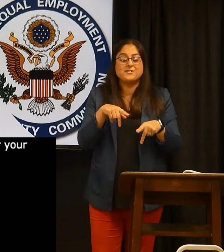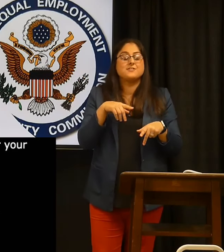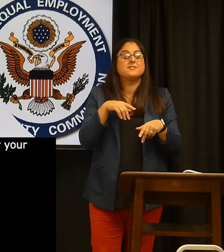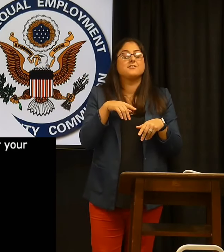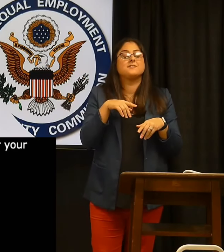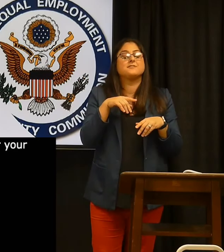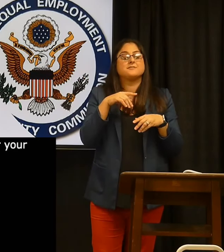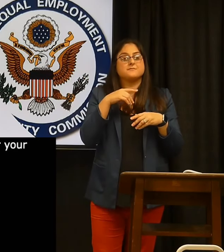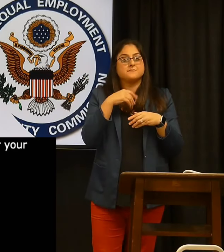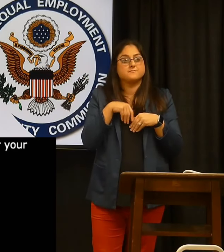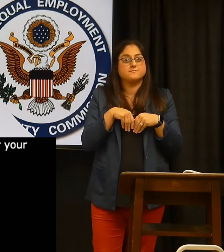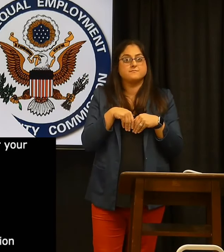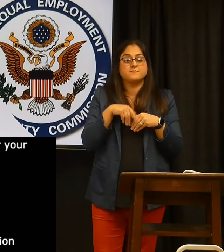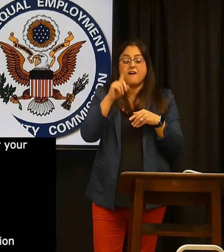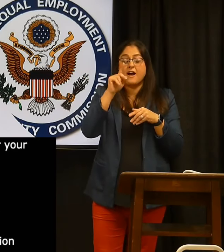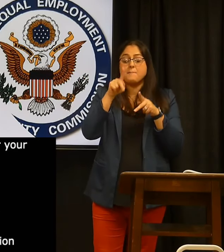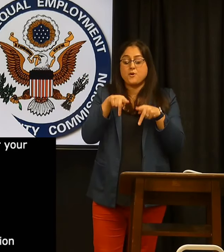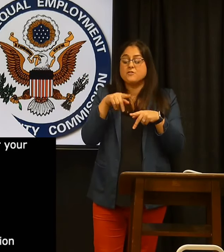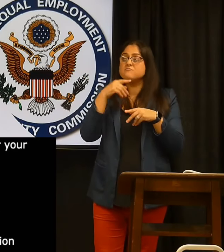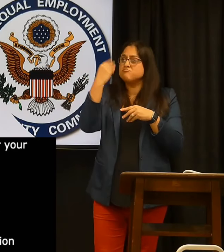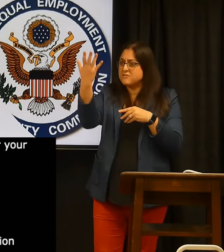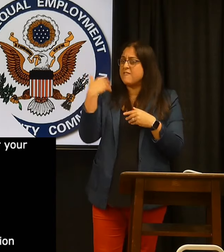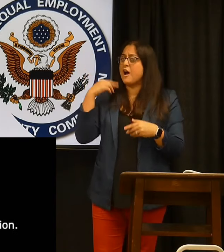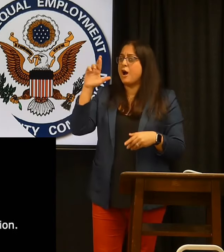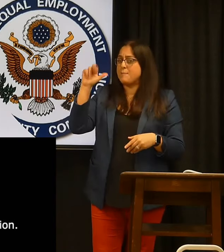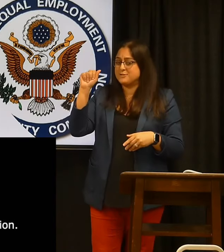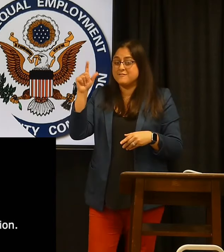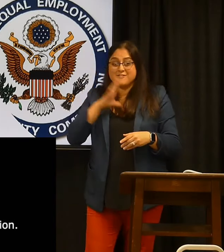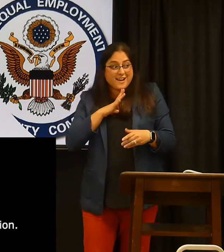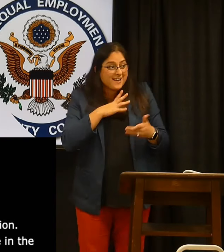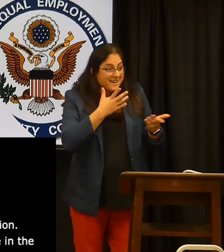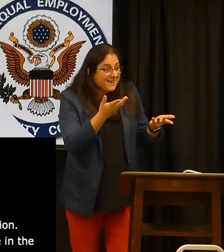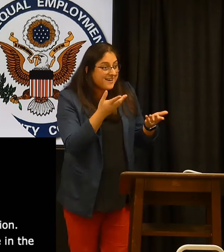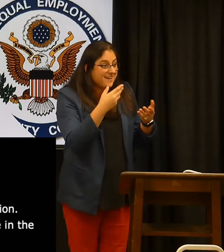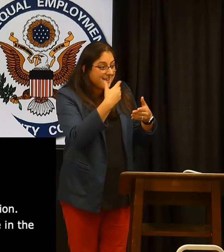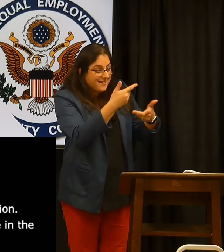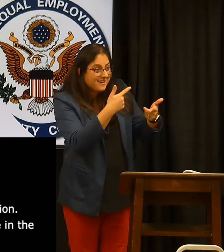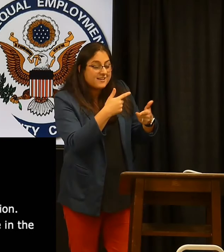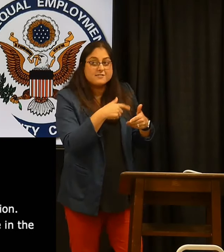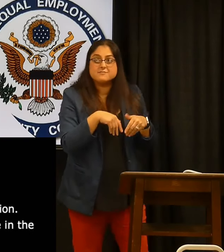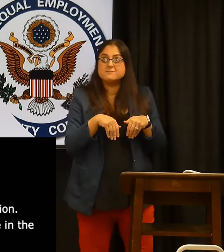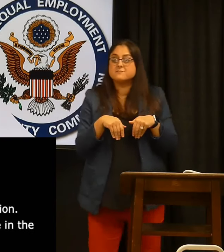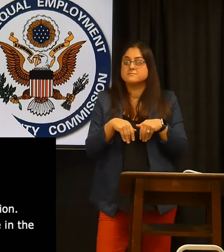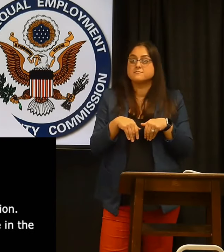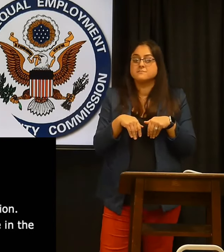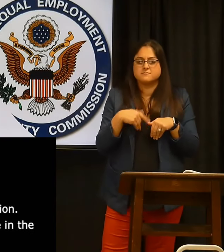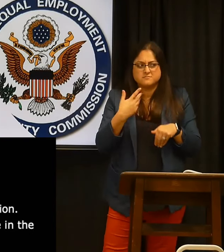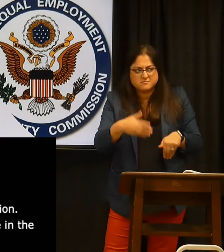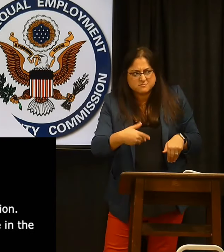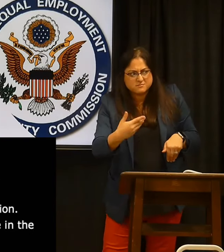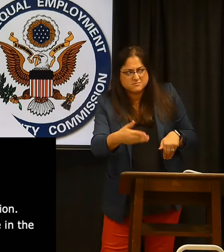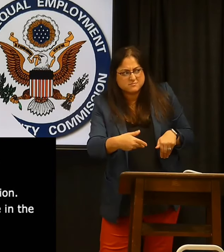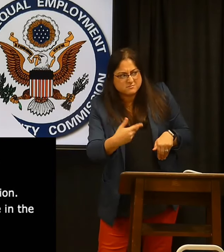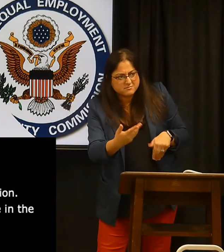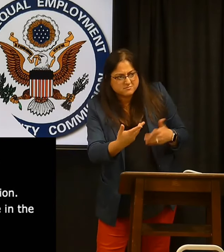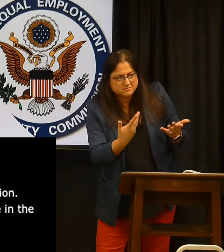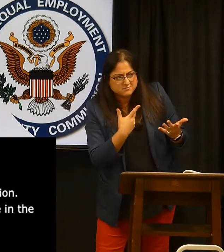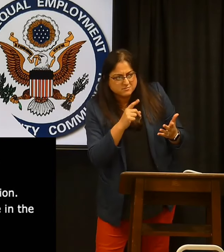The employee must be responsible in the interactive process. If a person says, hey, I have a reasonable accommodation that I can provide for you, and then the employee